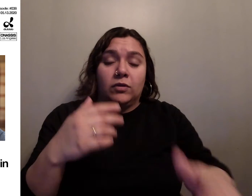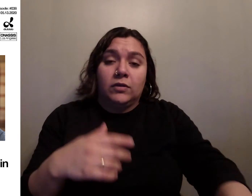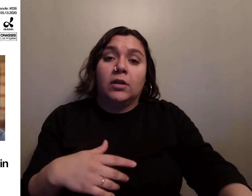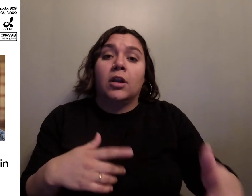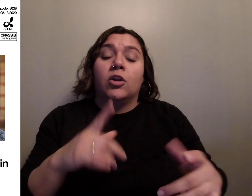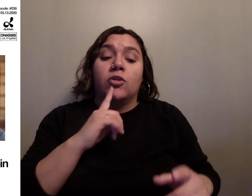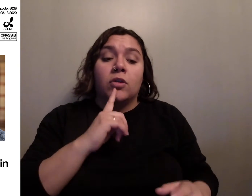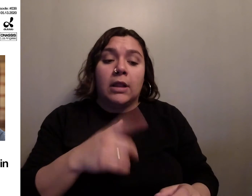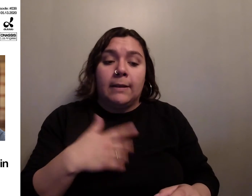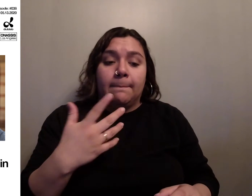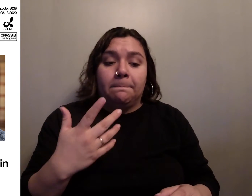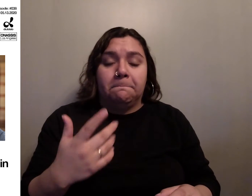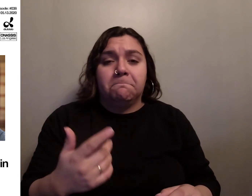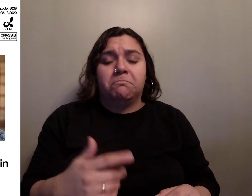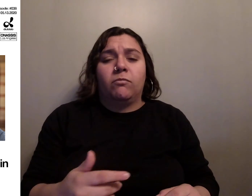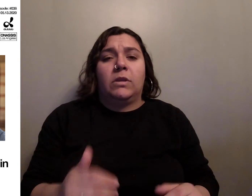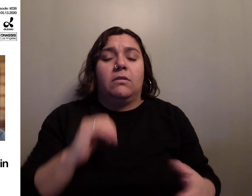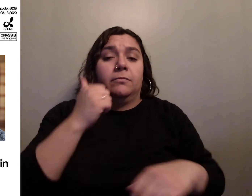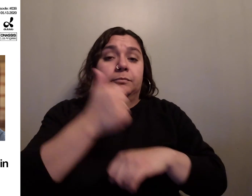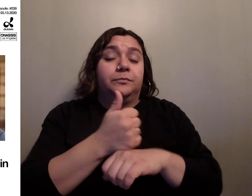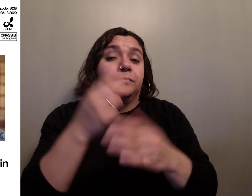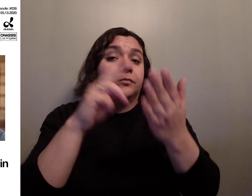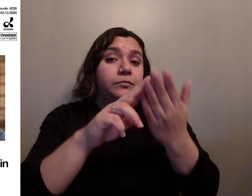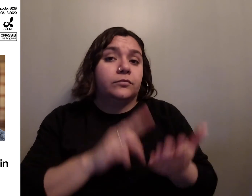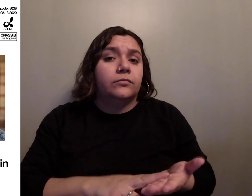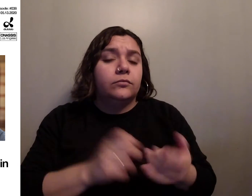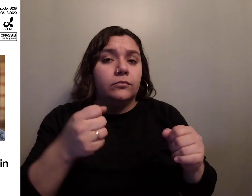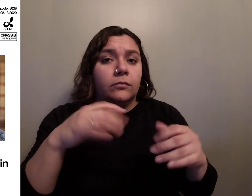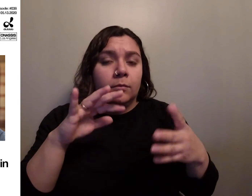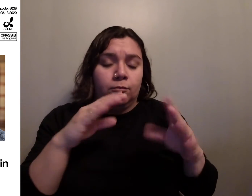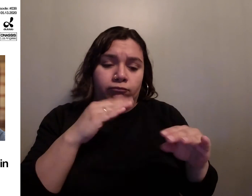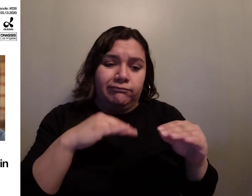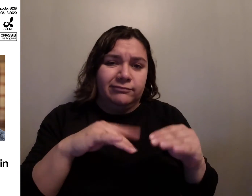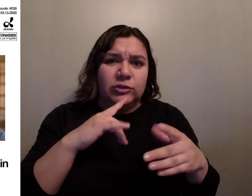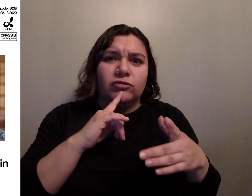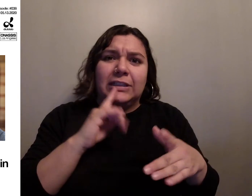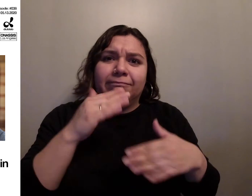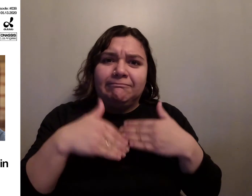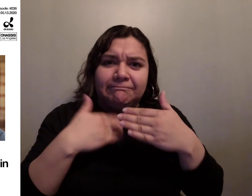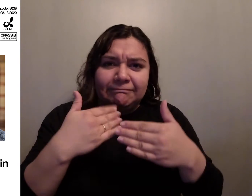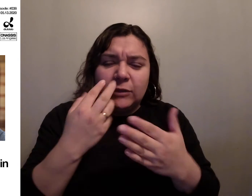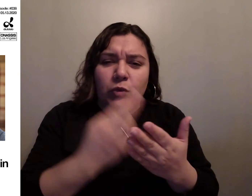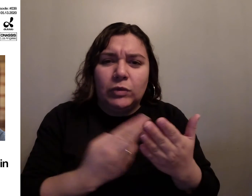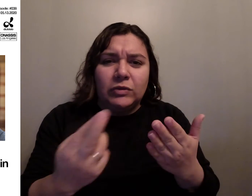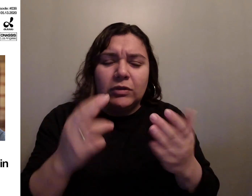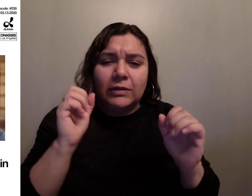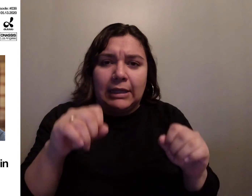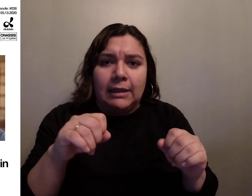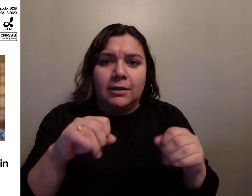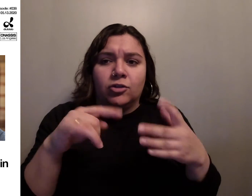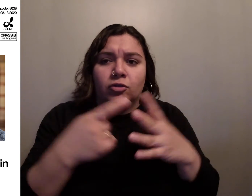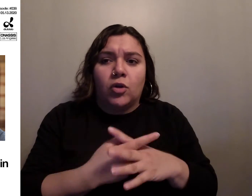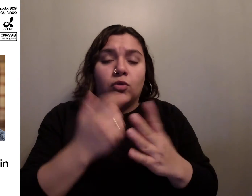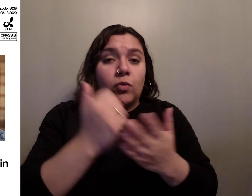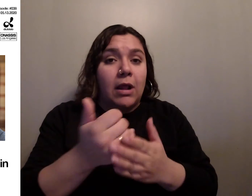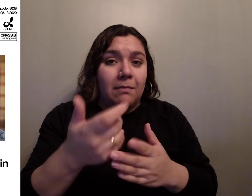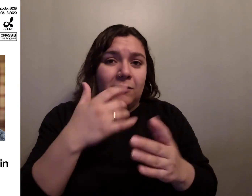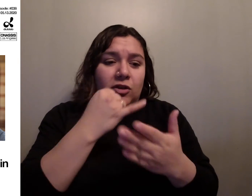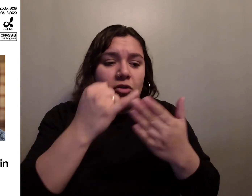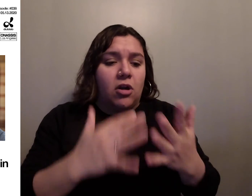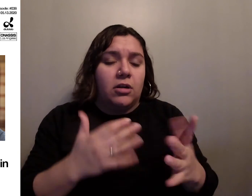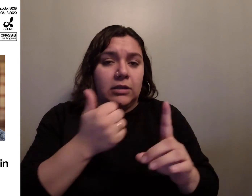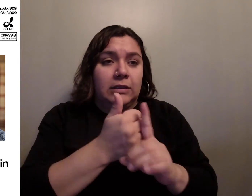limited resources that we had to put deposits against those contracts so we could move some small part of